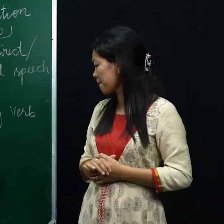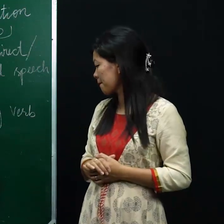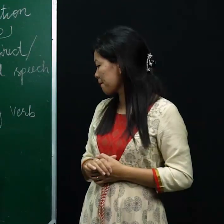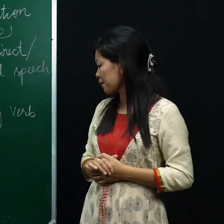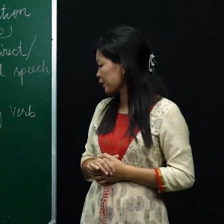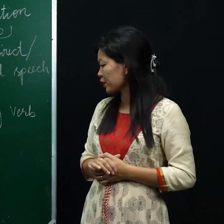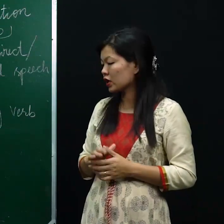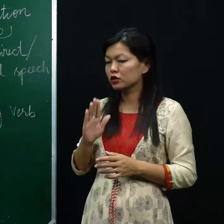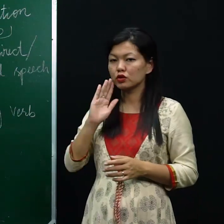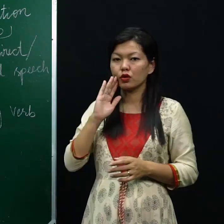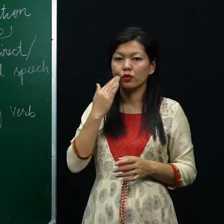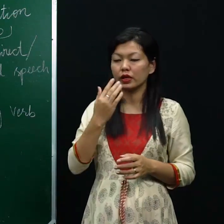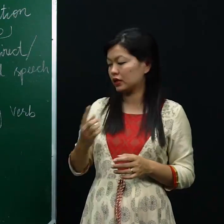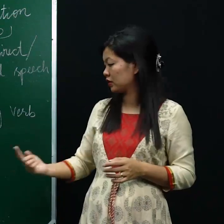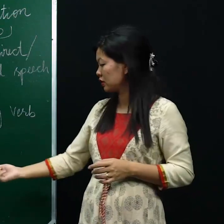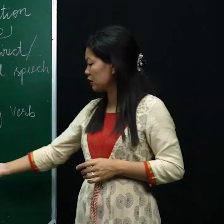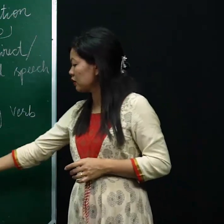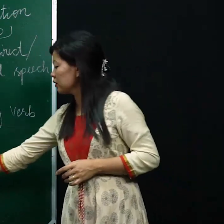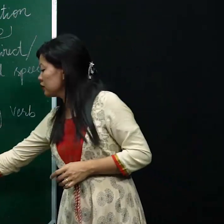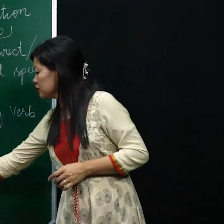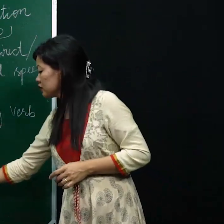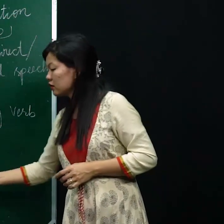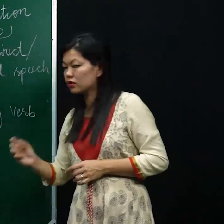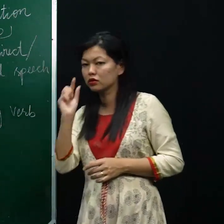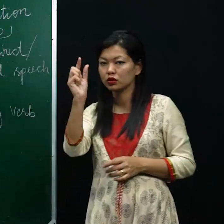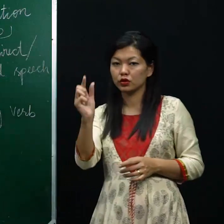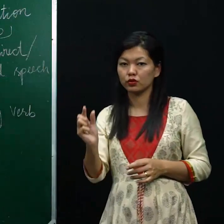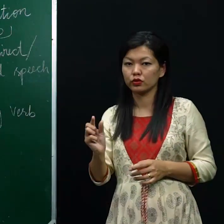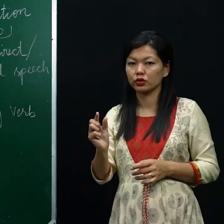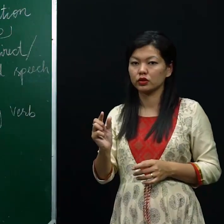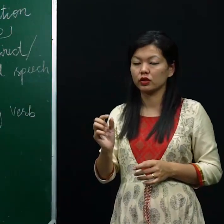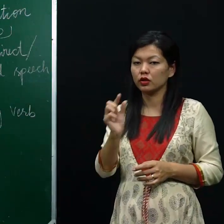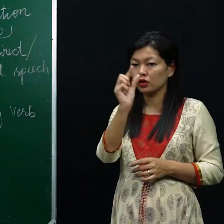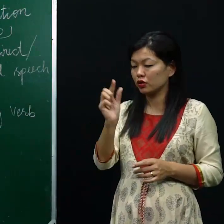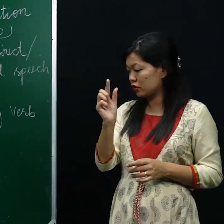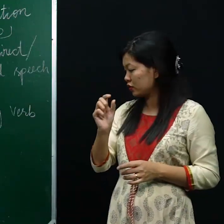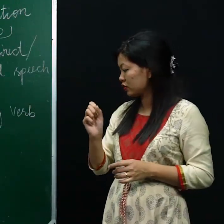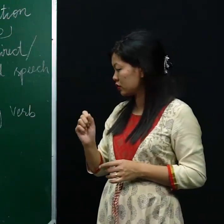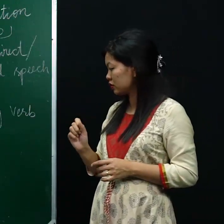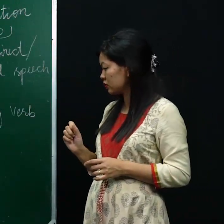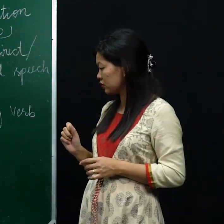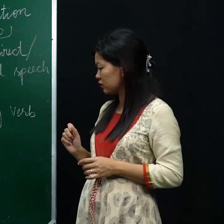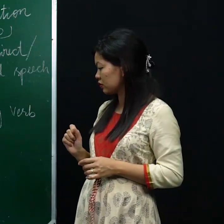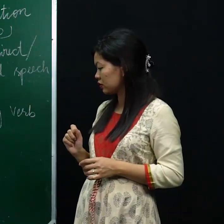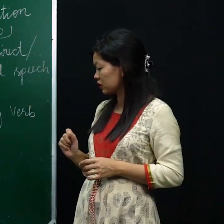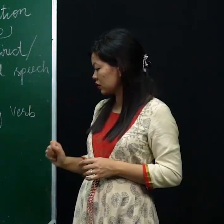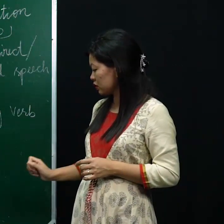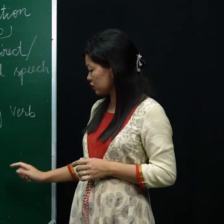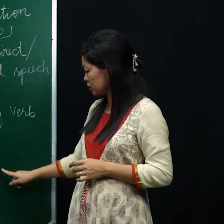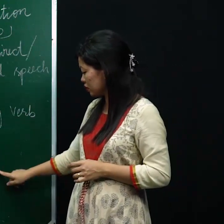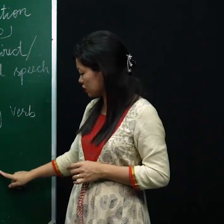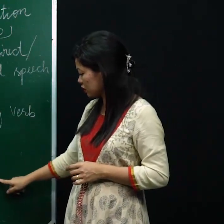another comma here because in your direct speech, it's like this. The teacher says, and then it starts with an inverted comma,